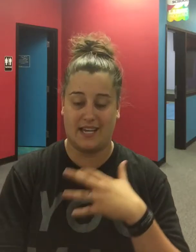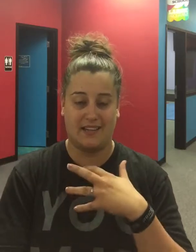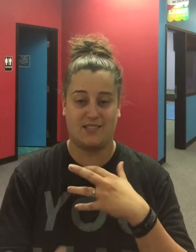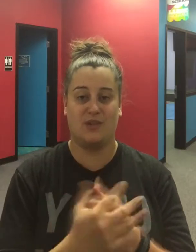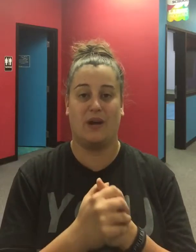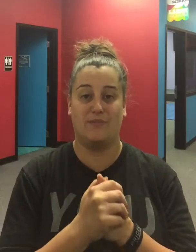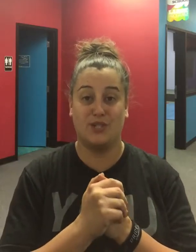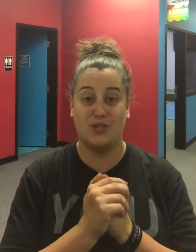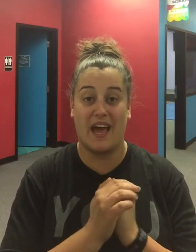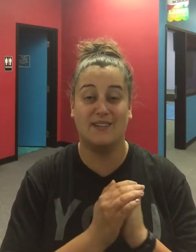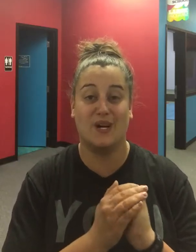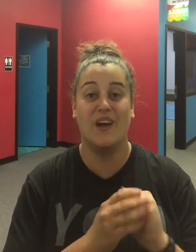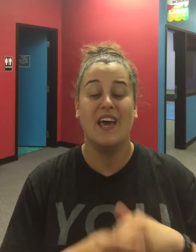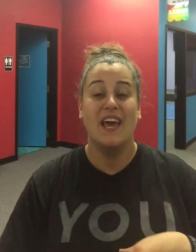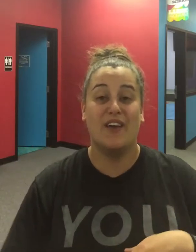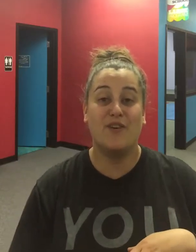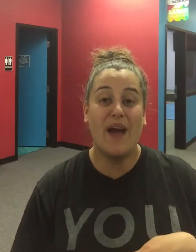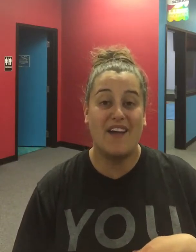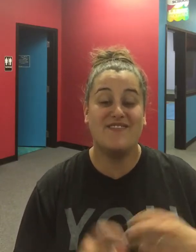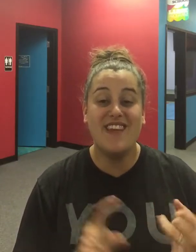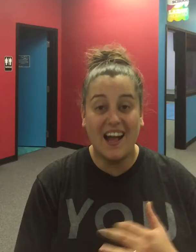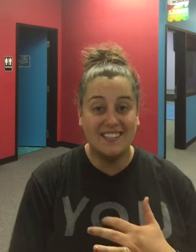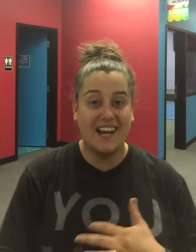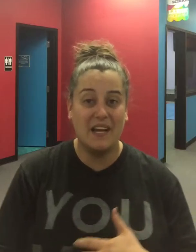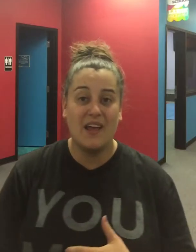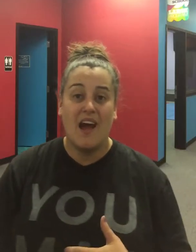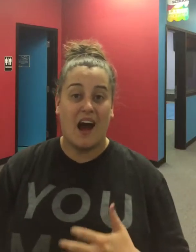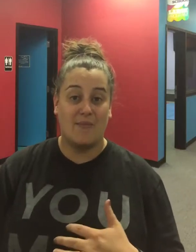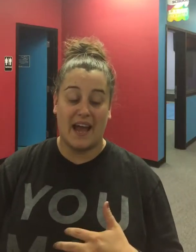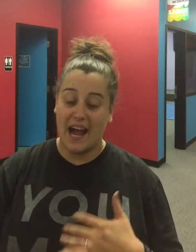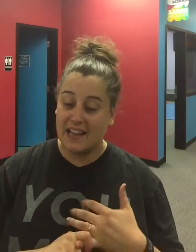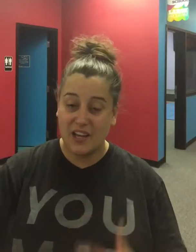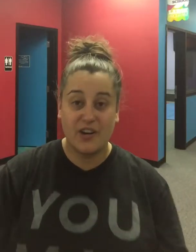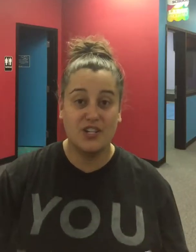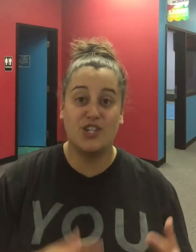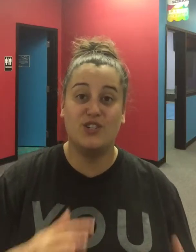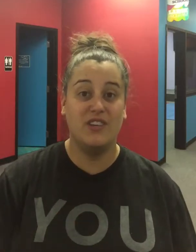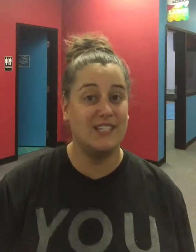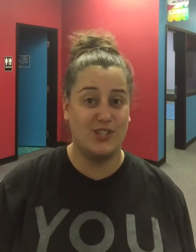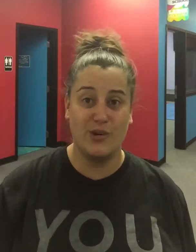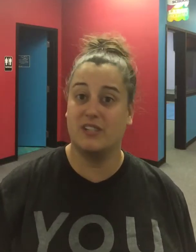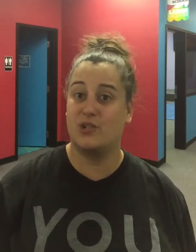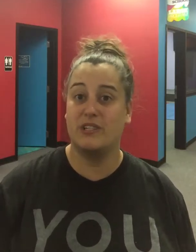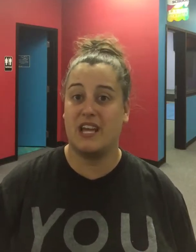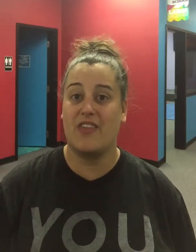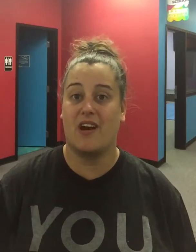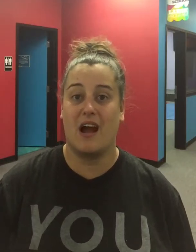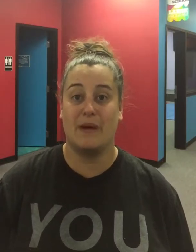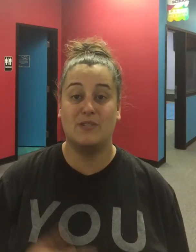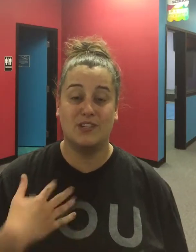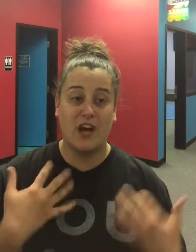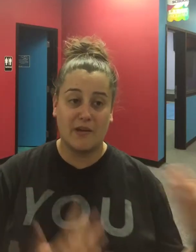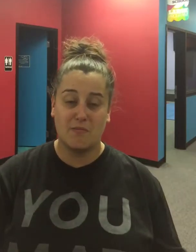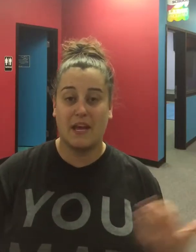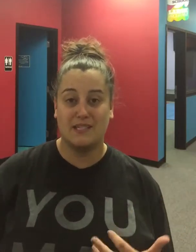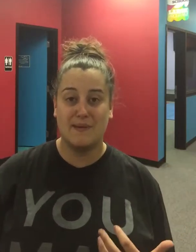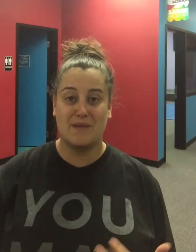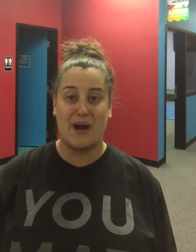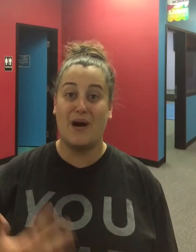takes to do that. So if you have not done it, I highly encourage you, let's do it. Let's do it together. I'm still talking with my husband about